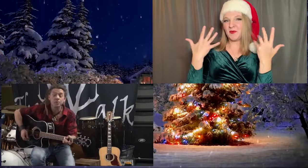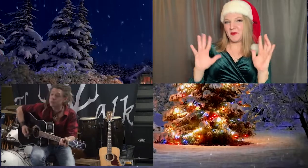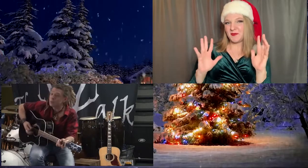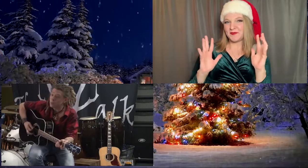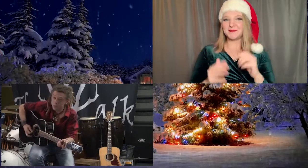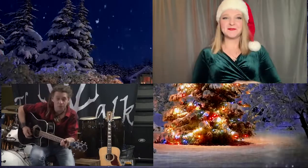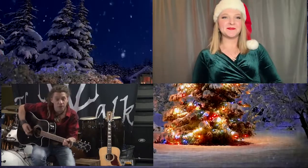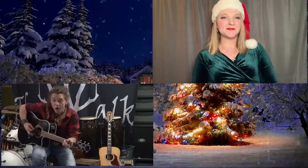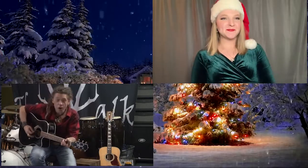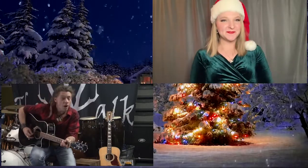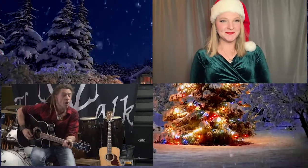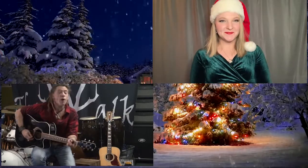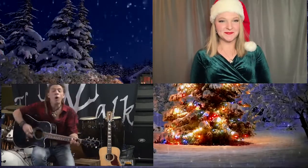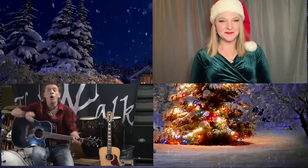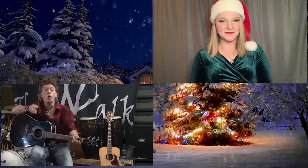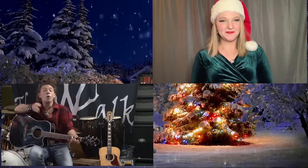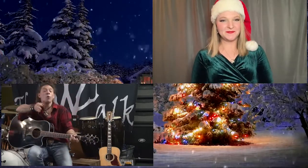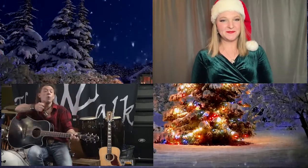Do-do-do-do-do-do-do-do.